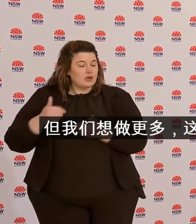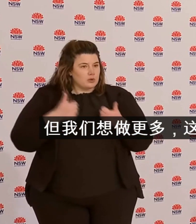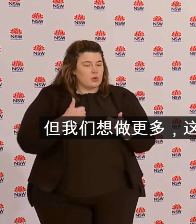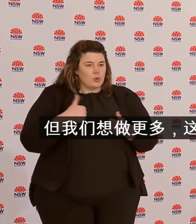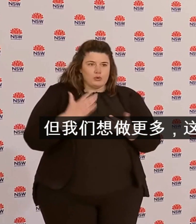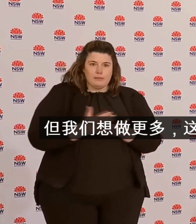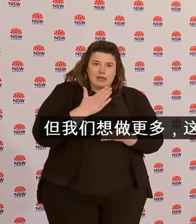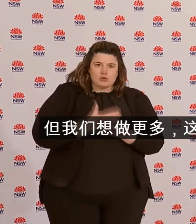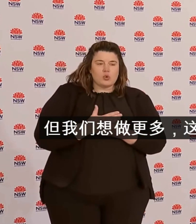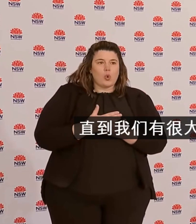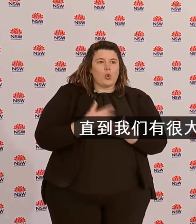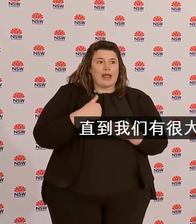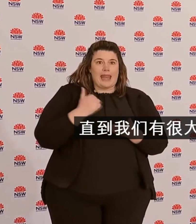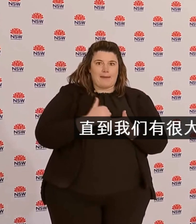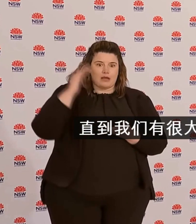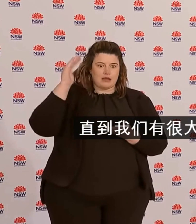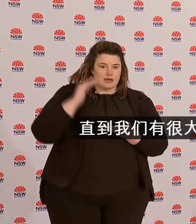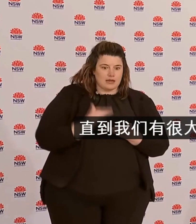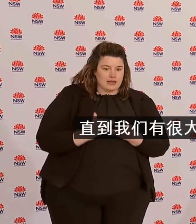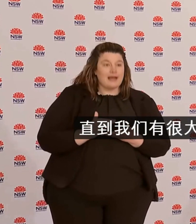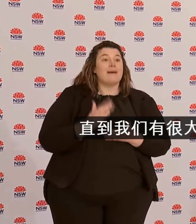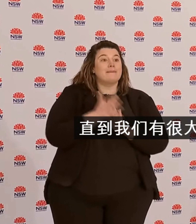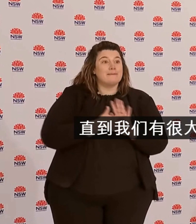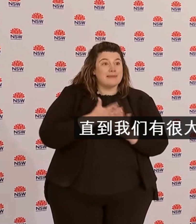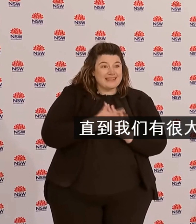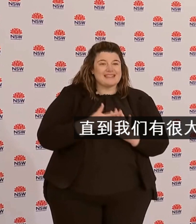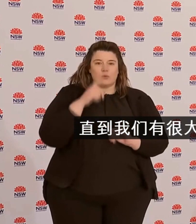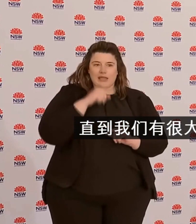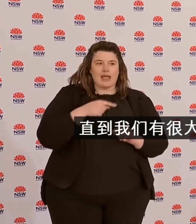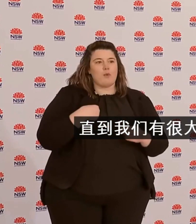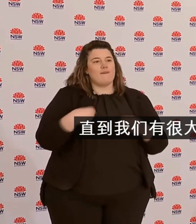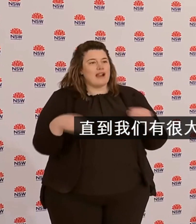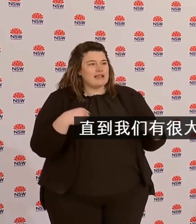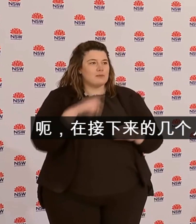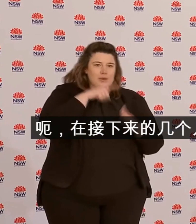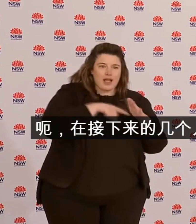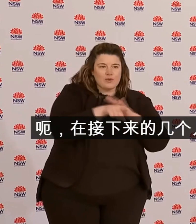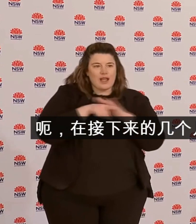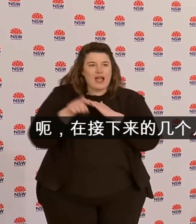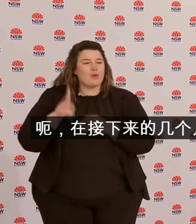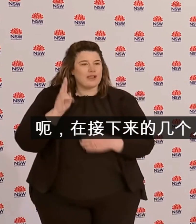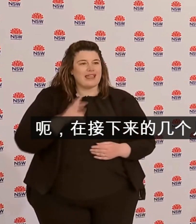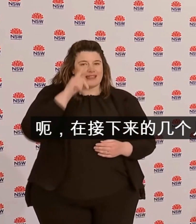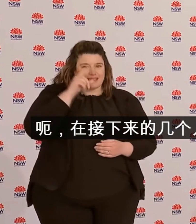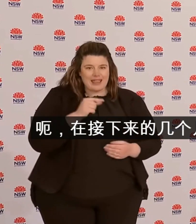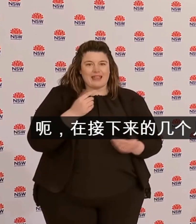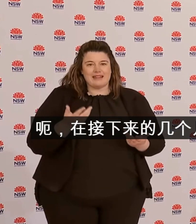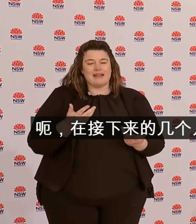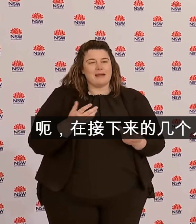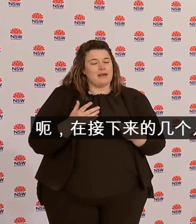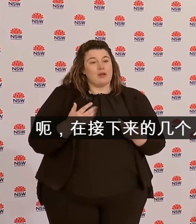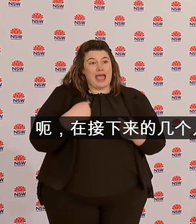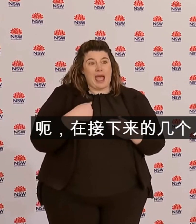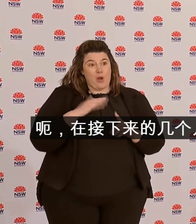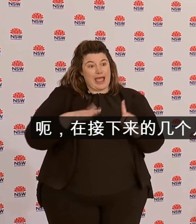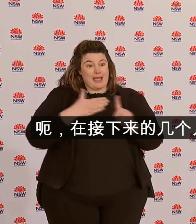so we can live more freely until we have a huge proportion of our population vaccinated in coming months. And